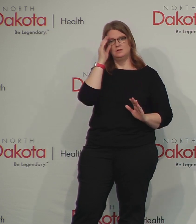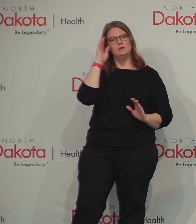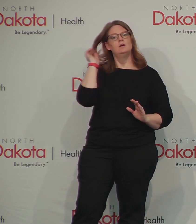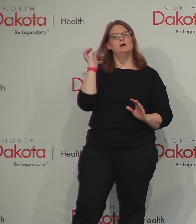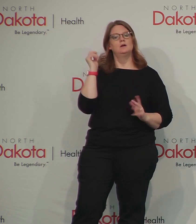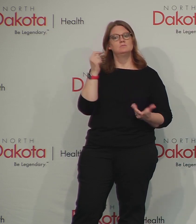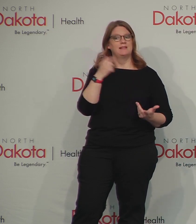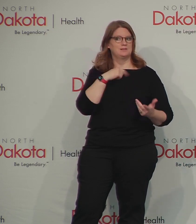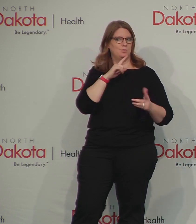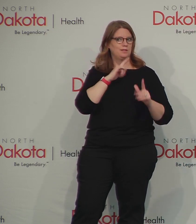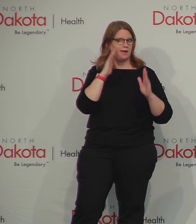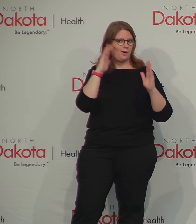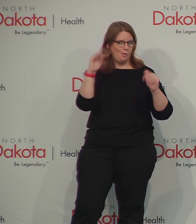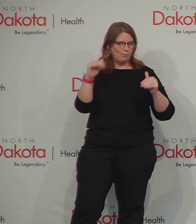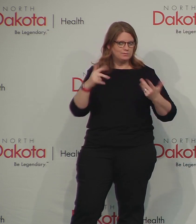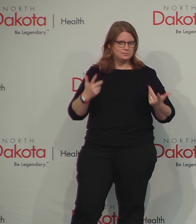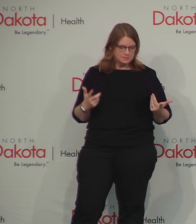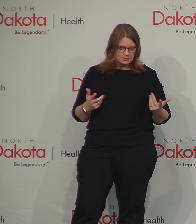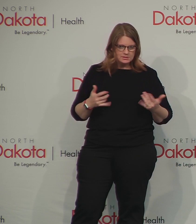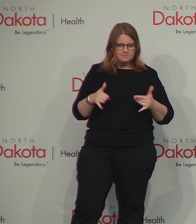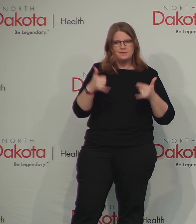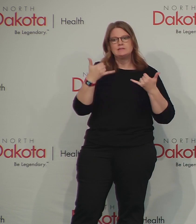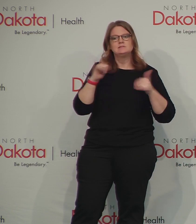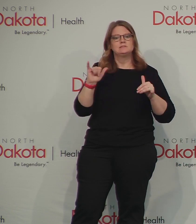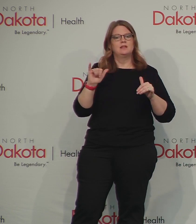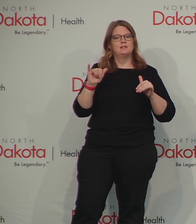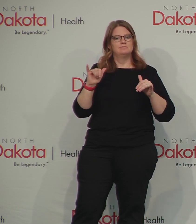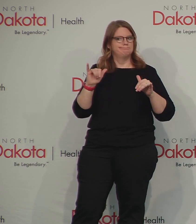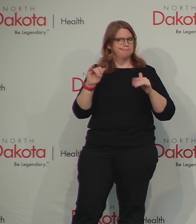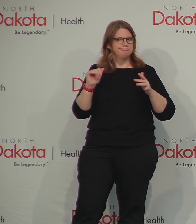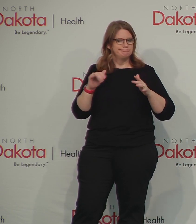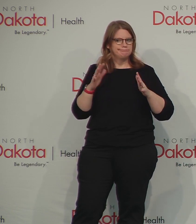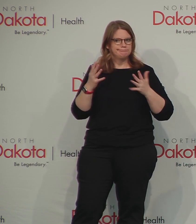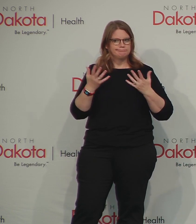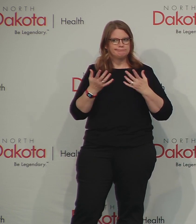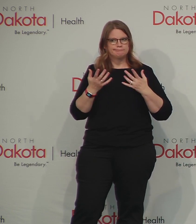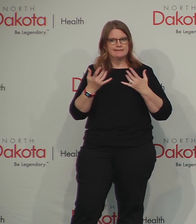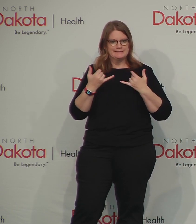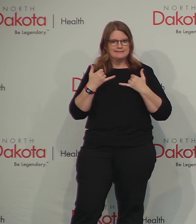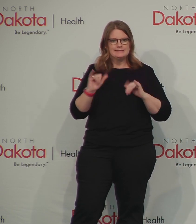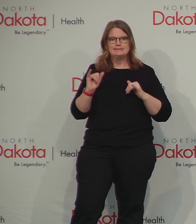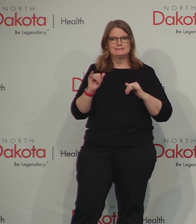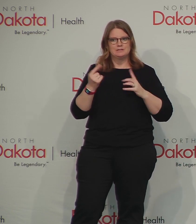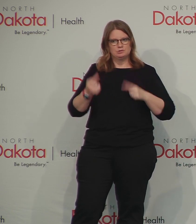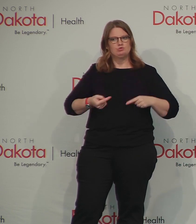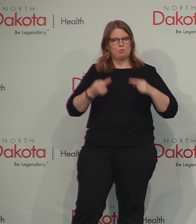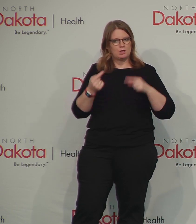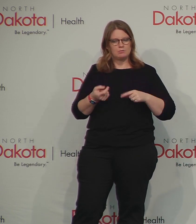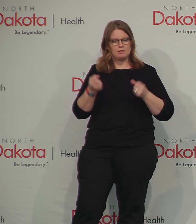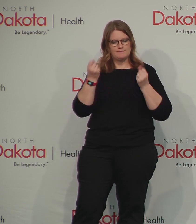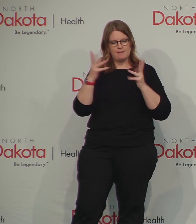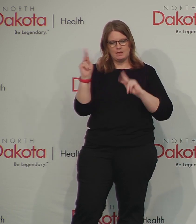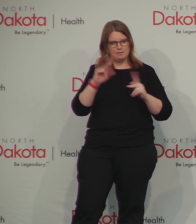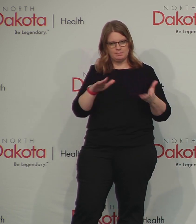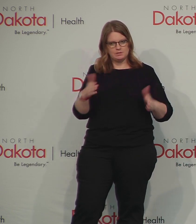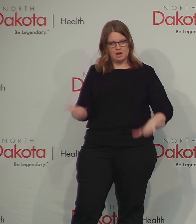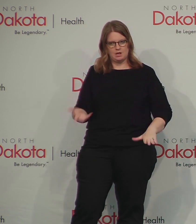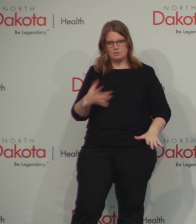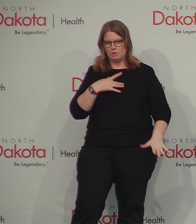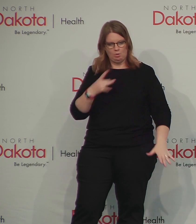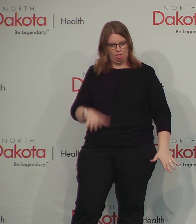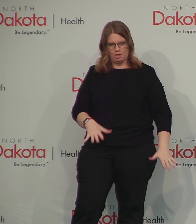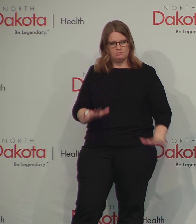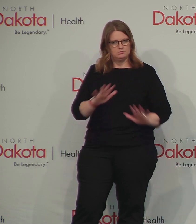that's our hope there. So that's still a battlefront that we have, Jeremy, is too many people are dying, and we've got to continue to